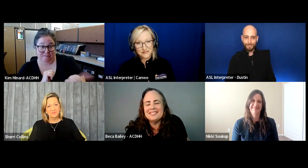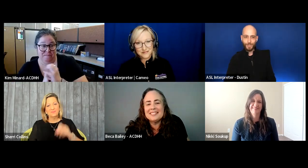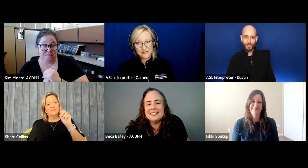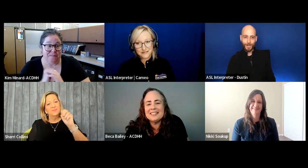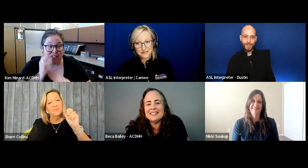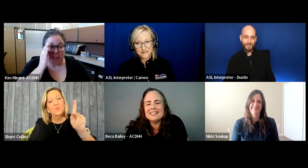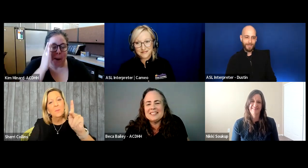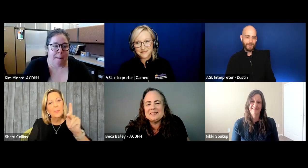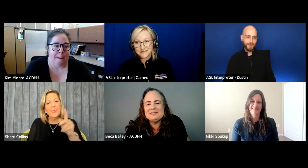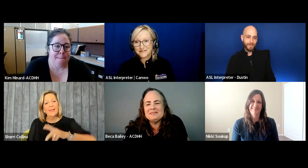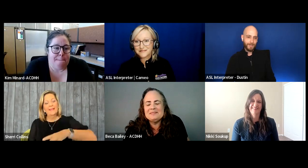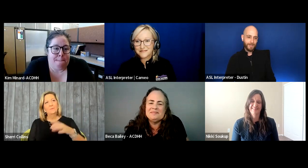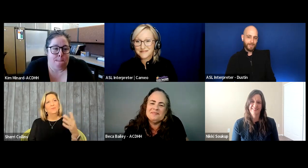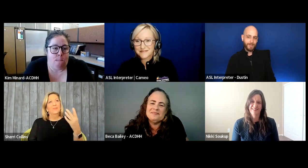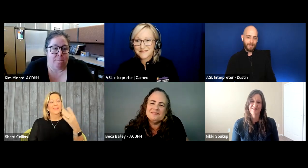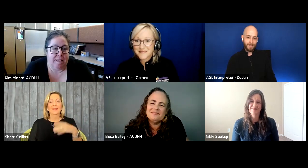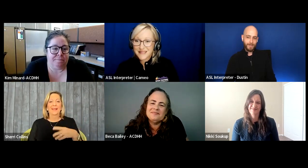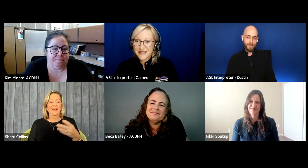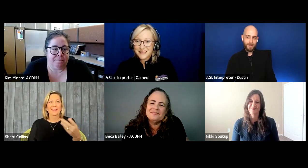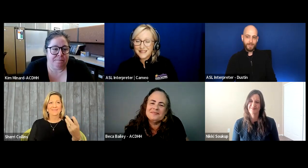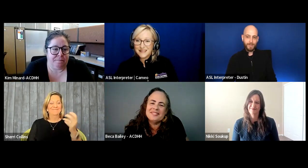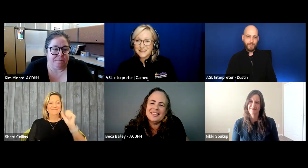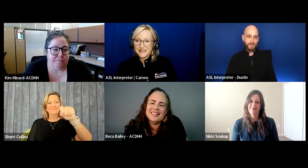representation? Sherry?